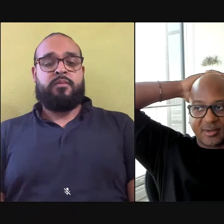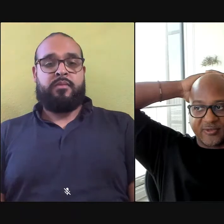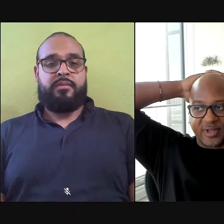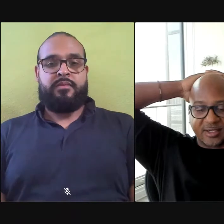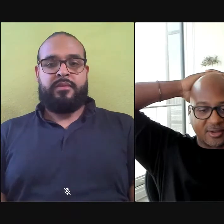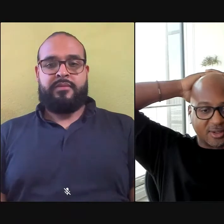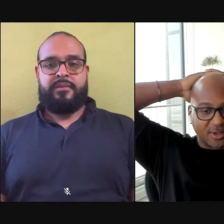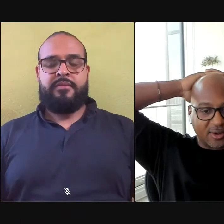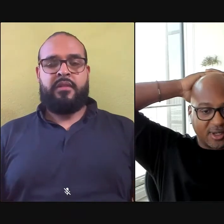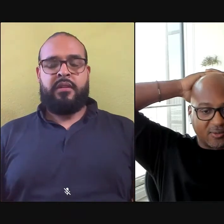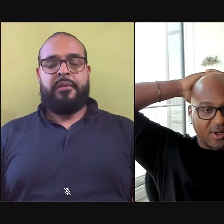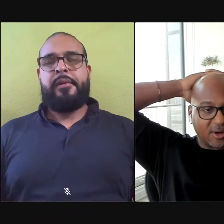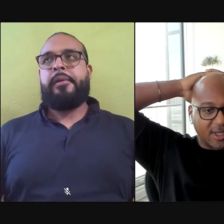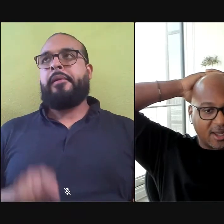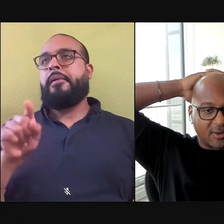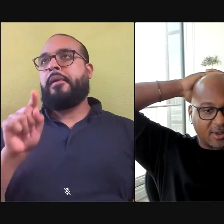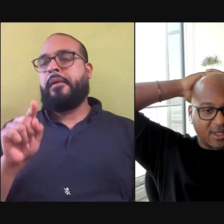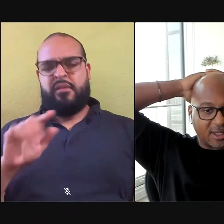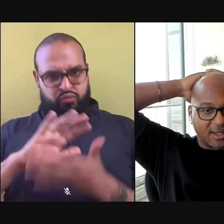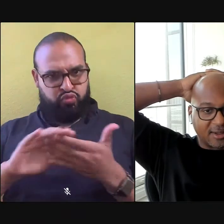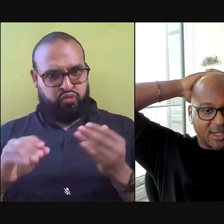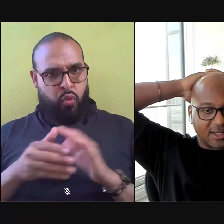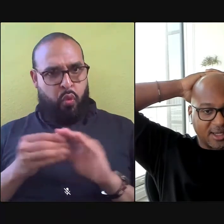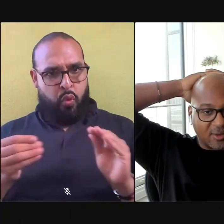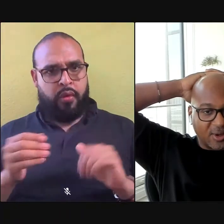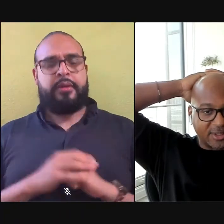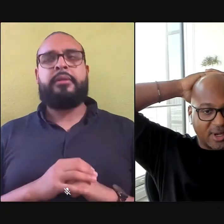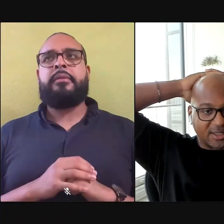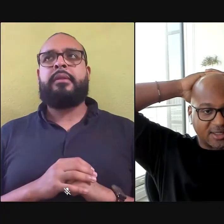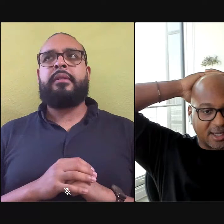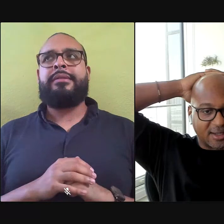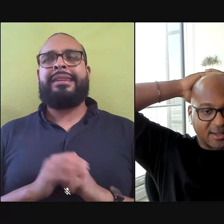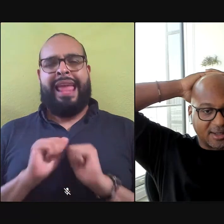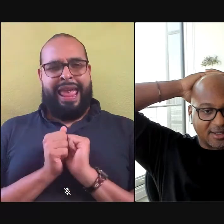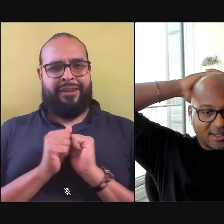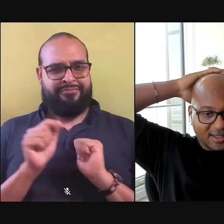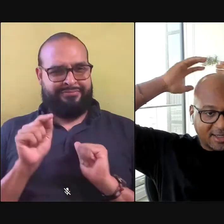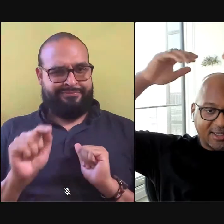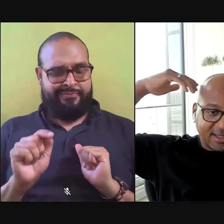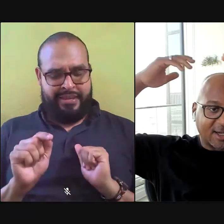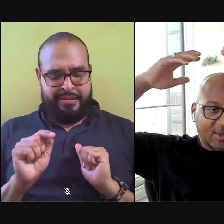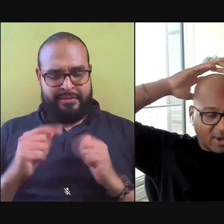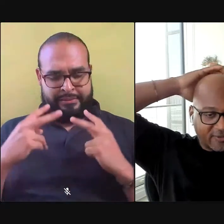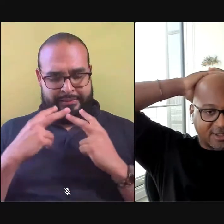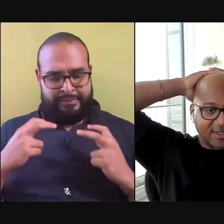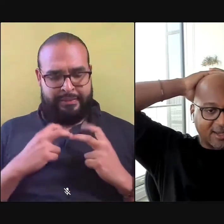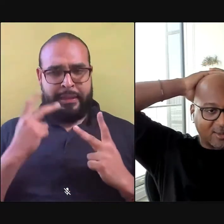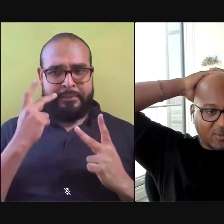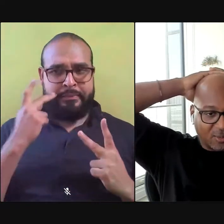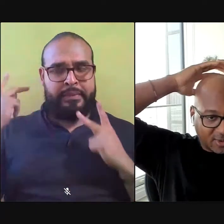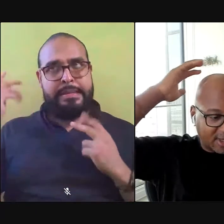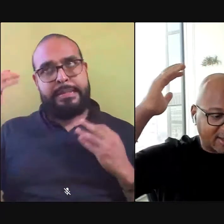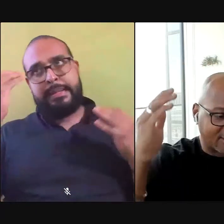manage the reflection on your story and where you are now in your day-to-day wellness practice, and and does it come up often? And